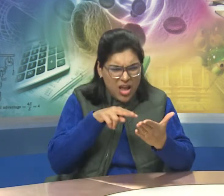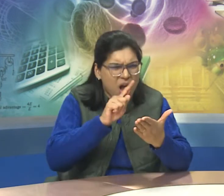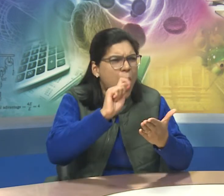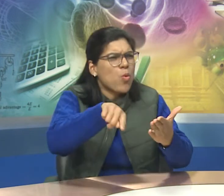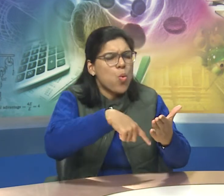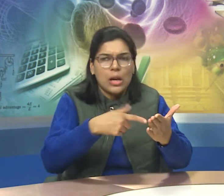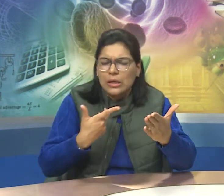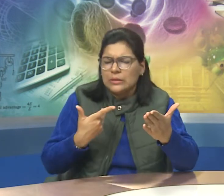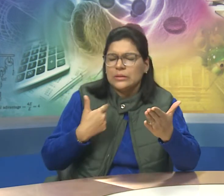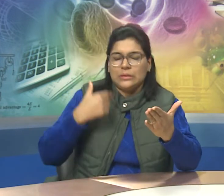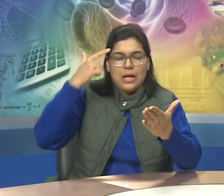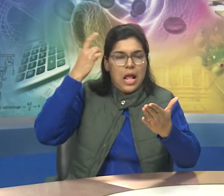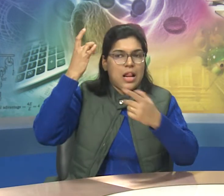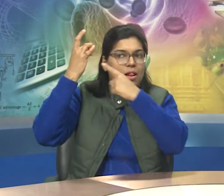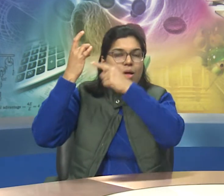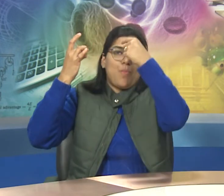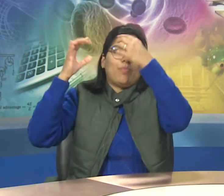An angry person